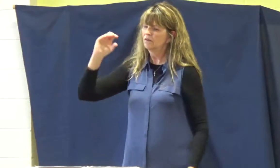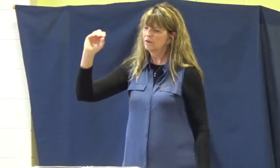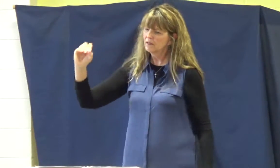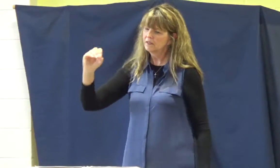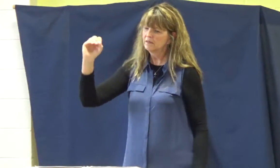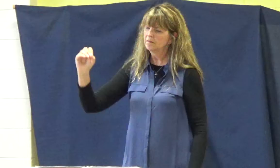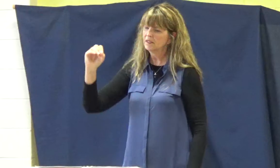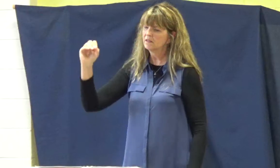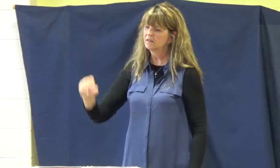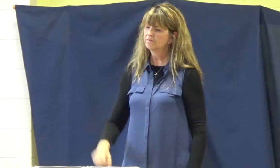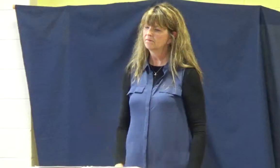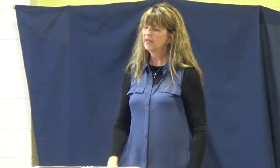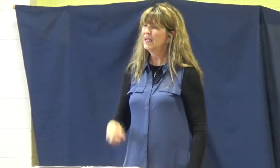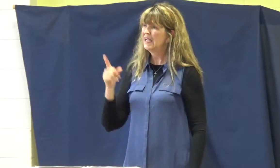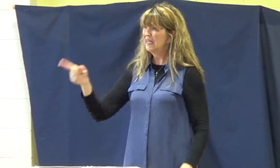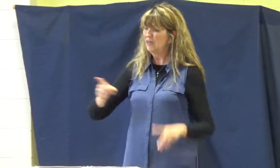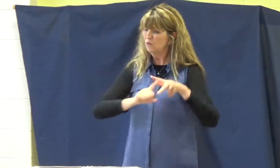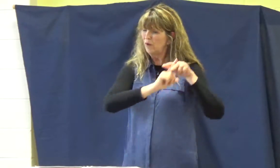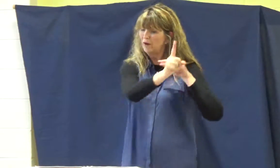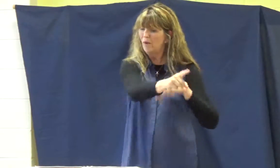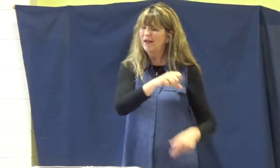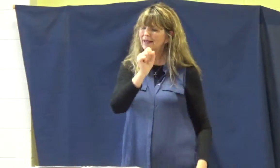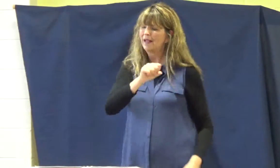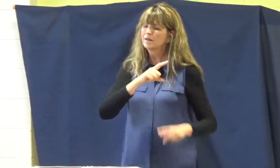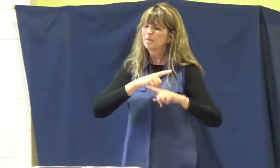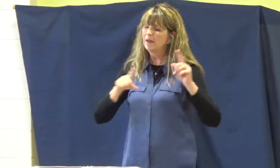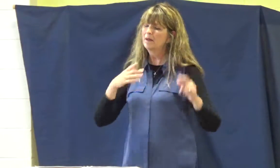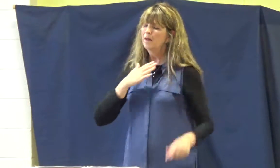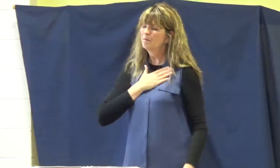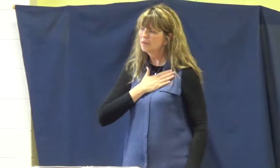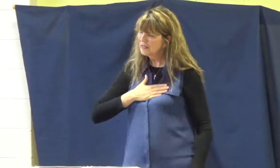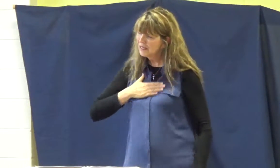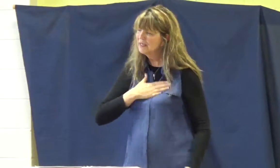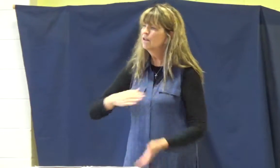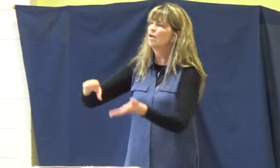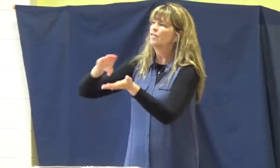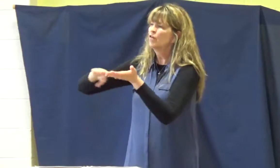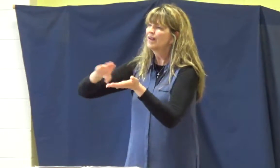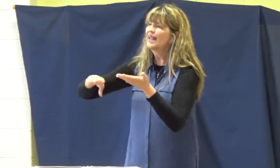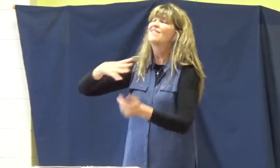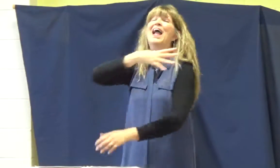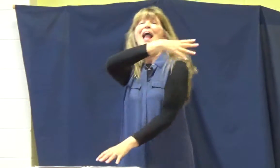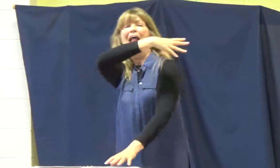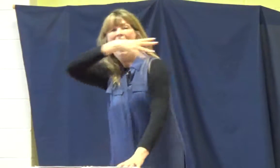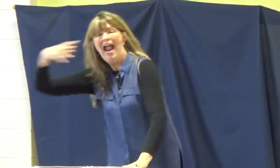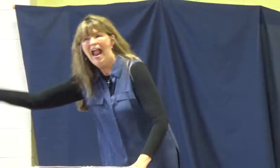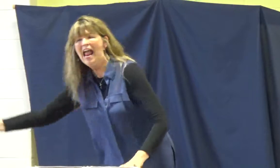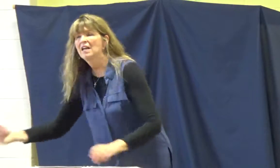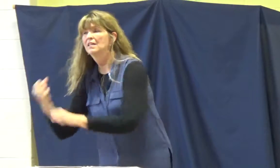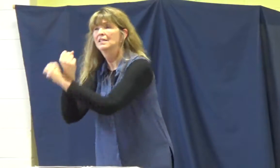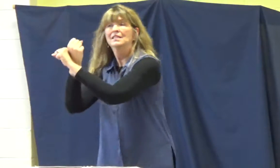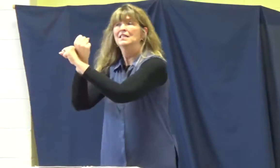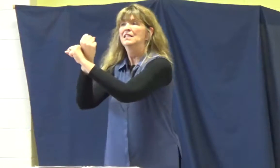So Paul is asking Philemon to please forgive Onesimus. Yes, he ran